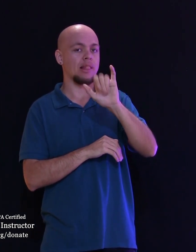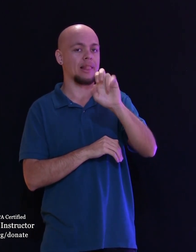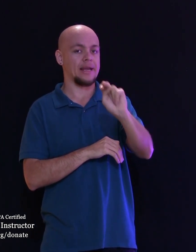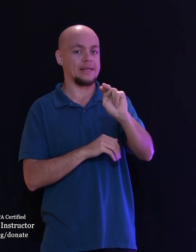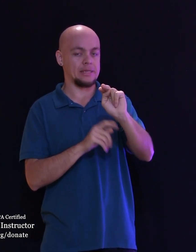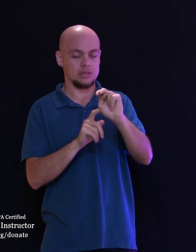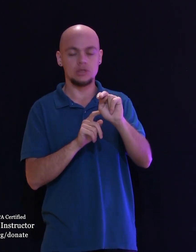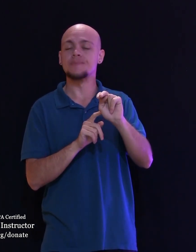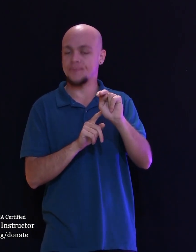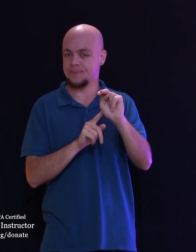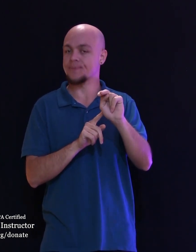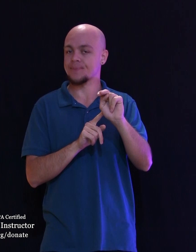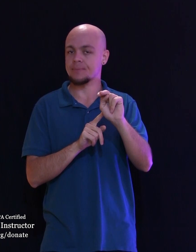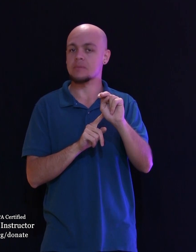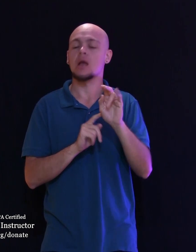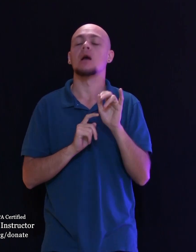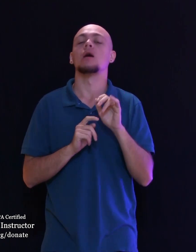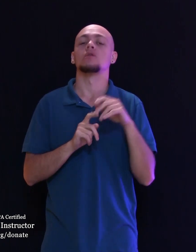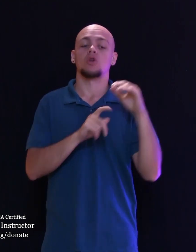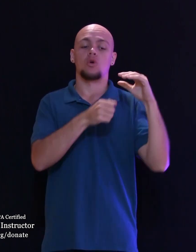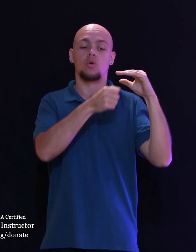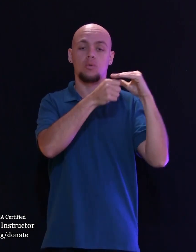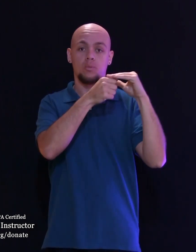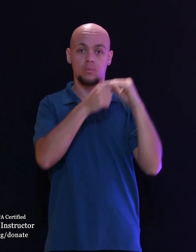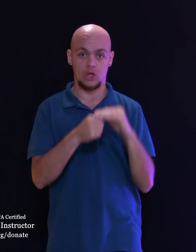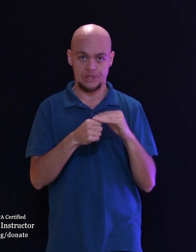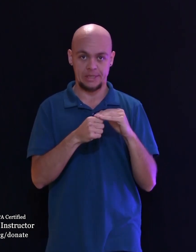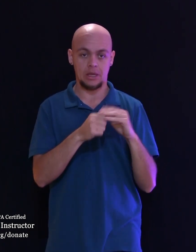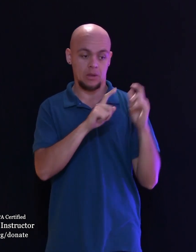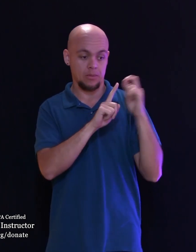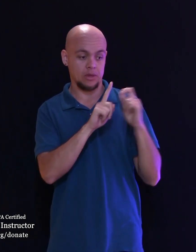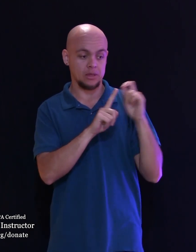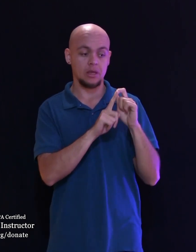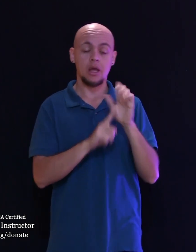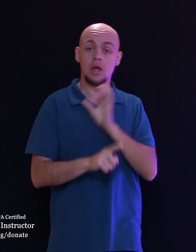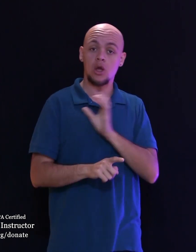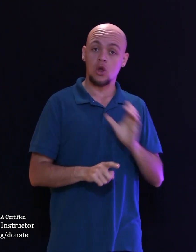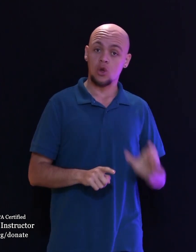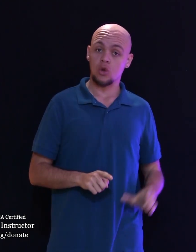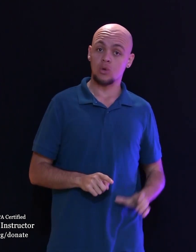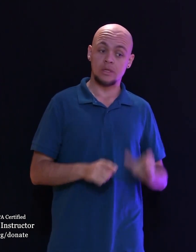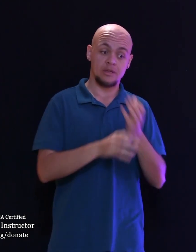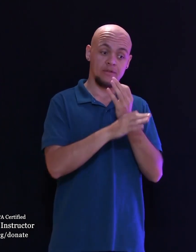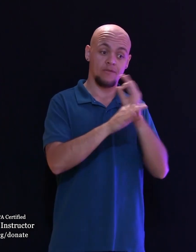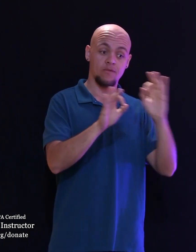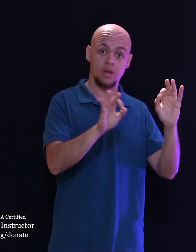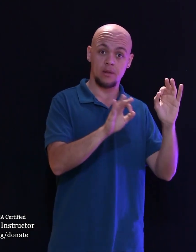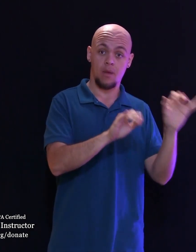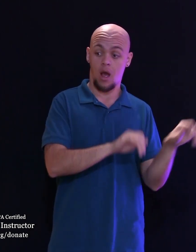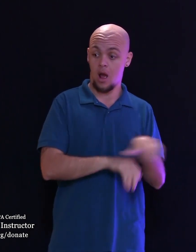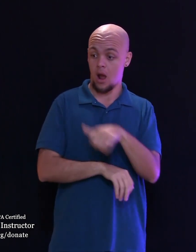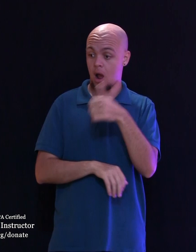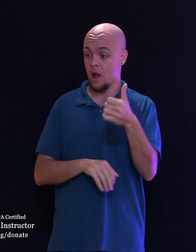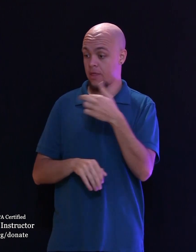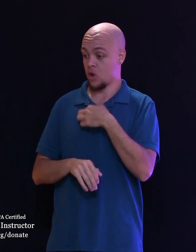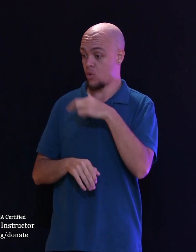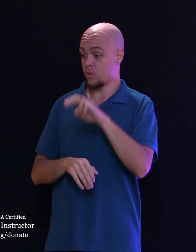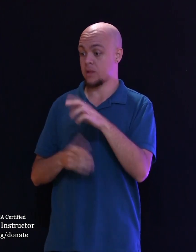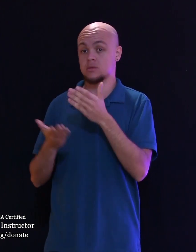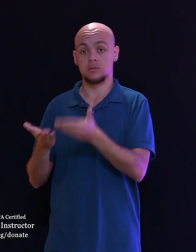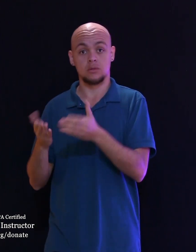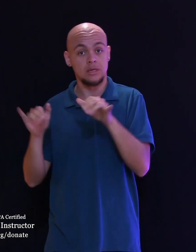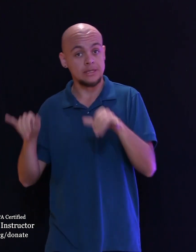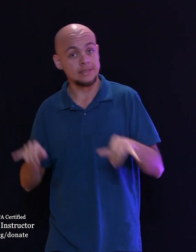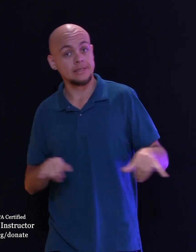Persecution. If you are allowed to your exercise of Christianity freely, can other religions do the same? If you're allowed to